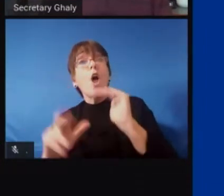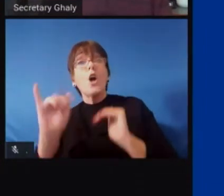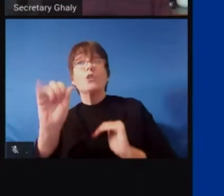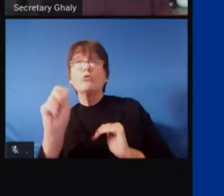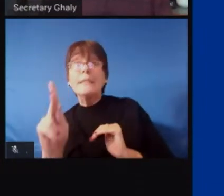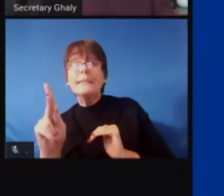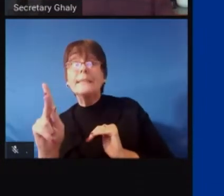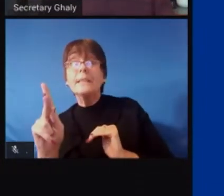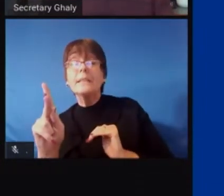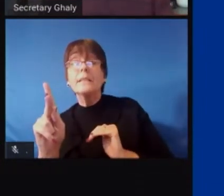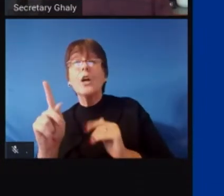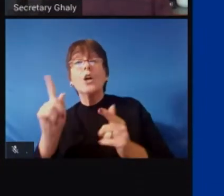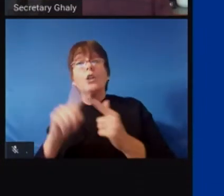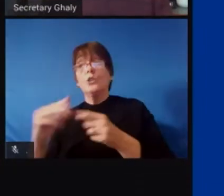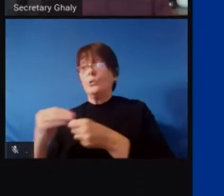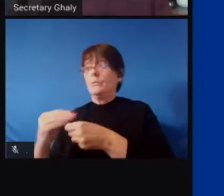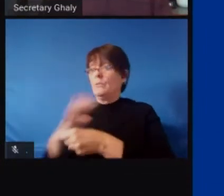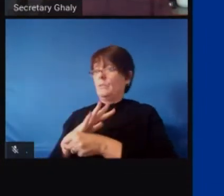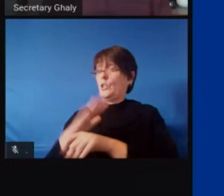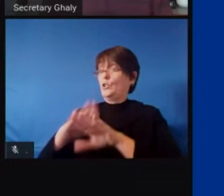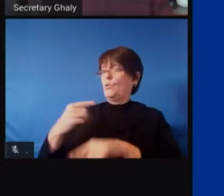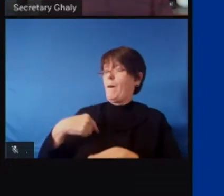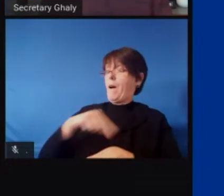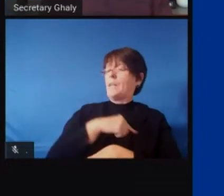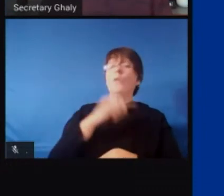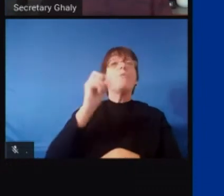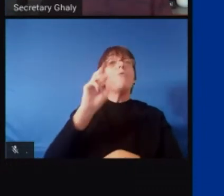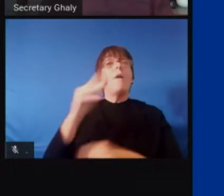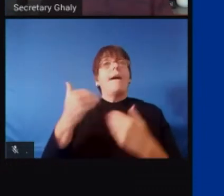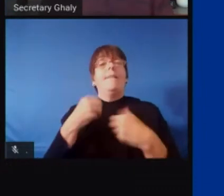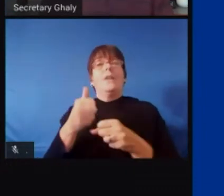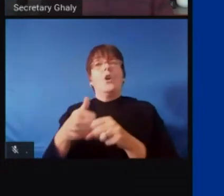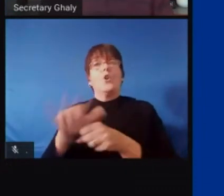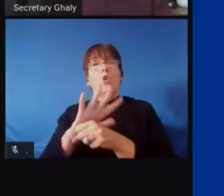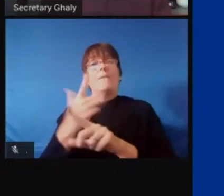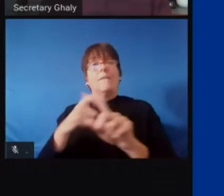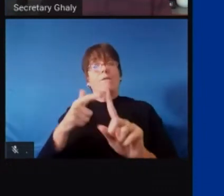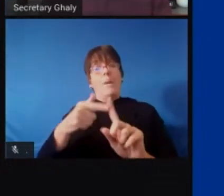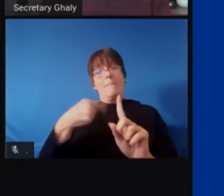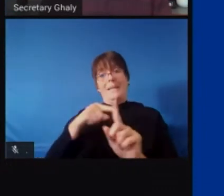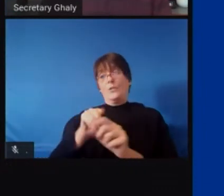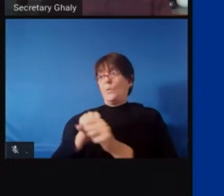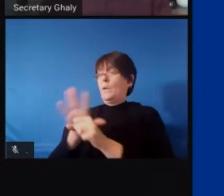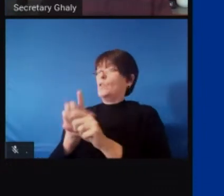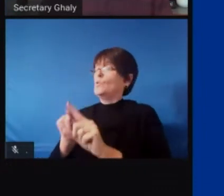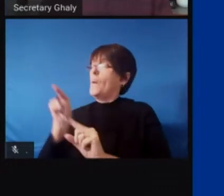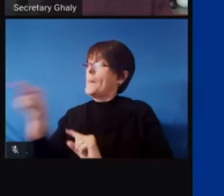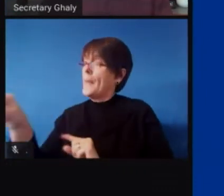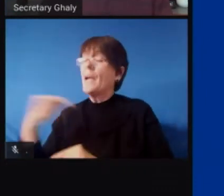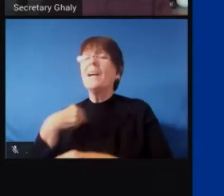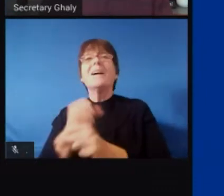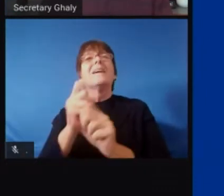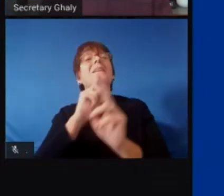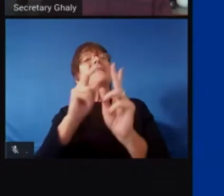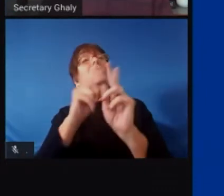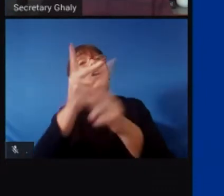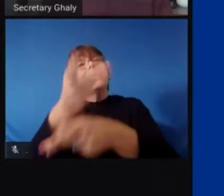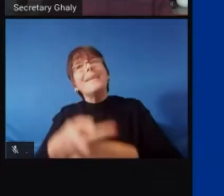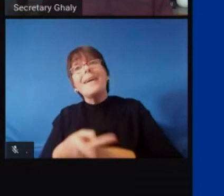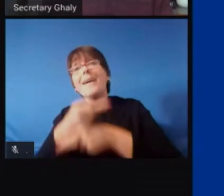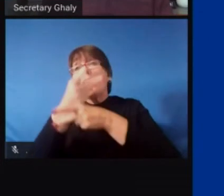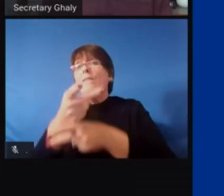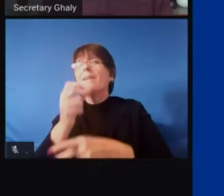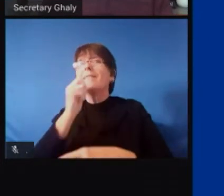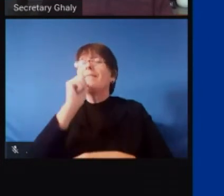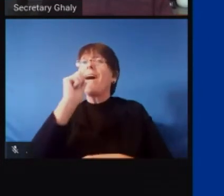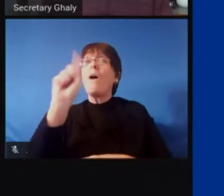either passing COVID on to you or having COVID come from you to them. So we want to be very careful, not just with those we